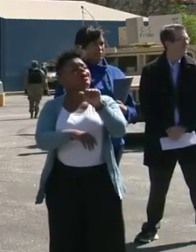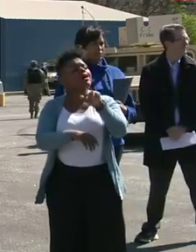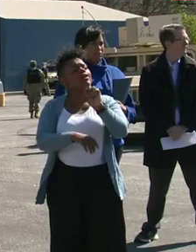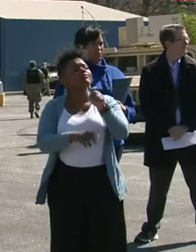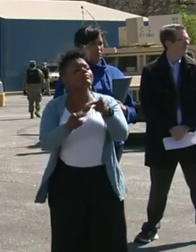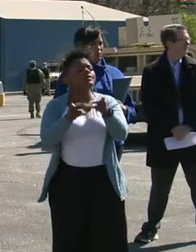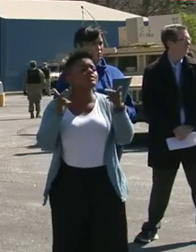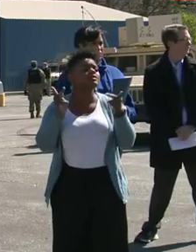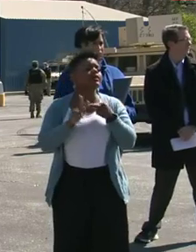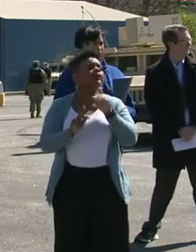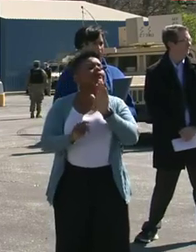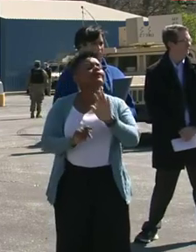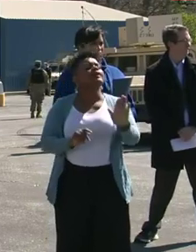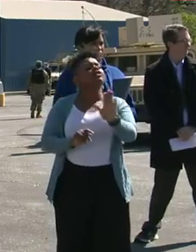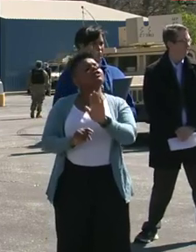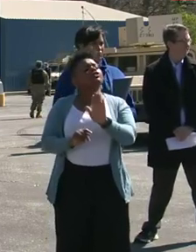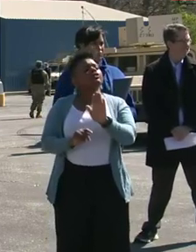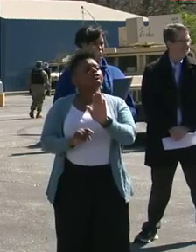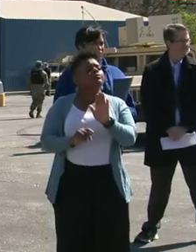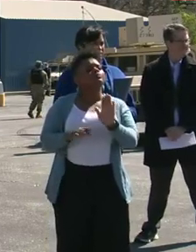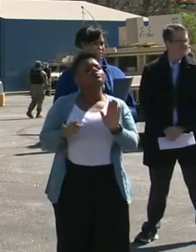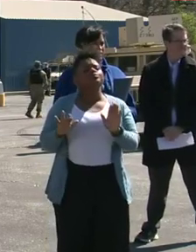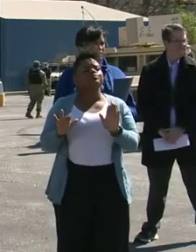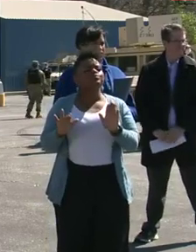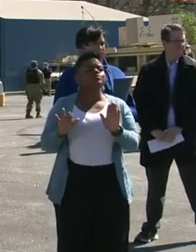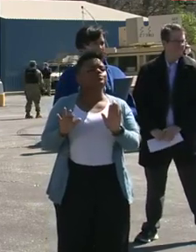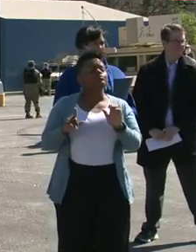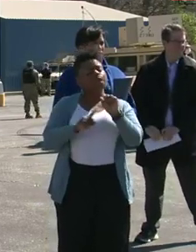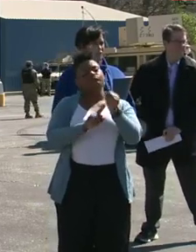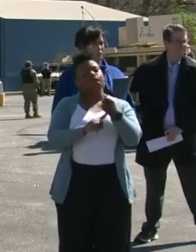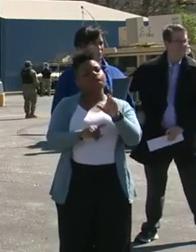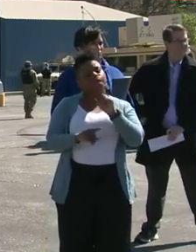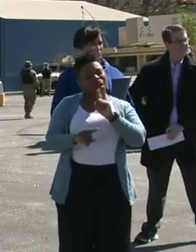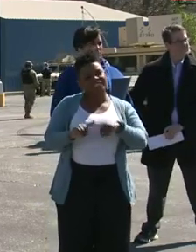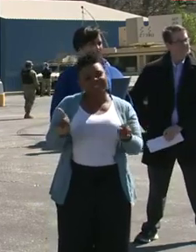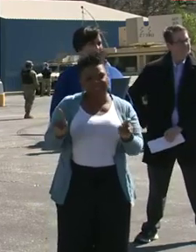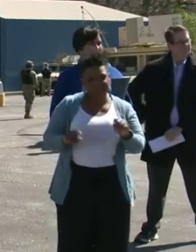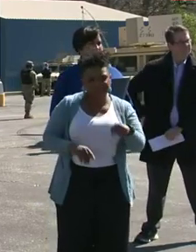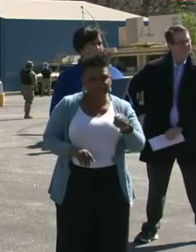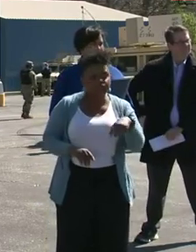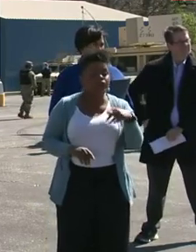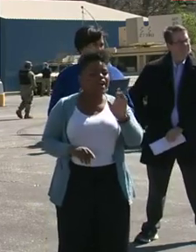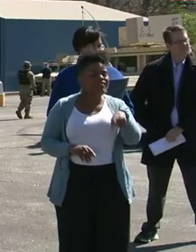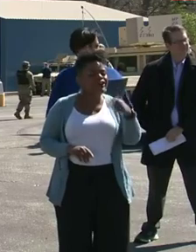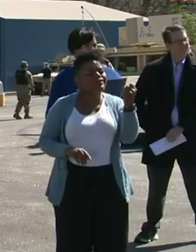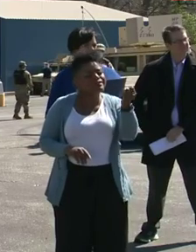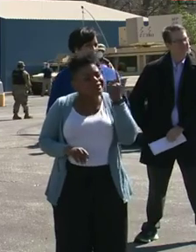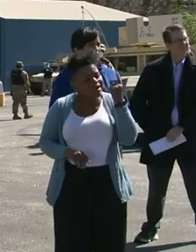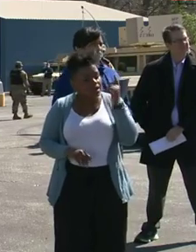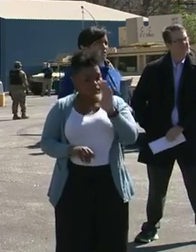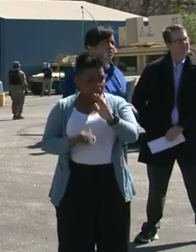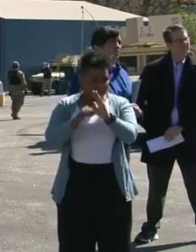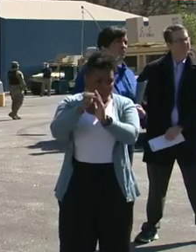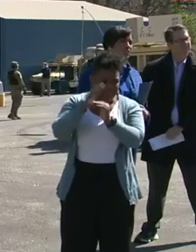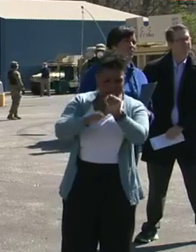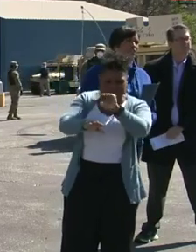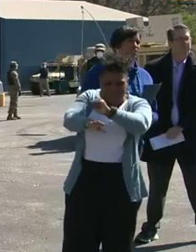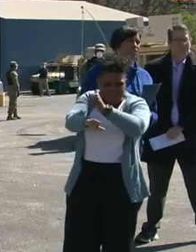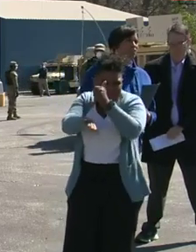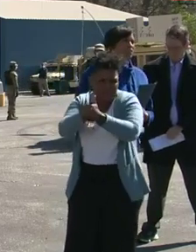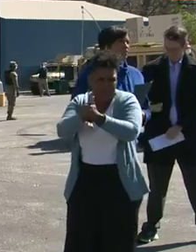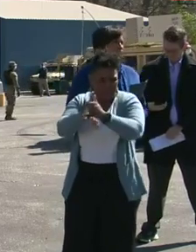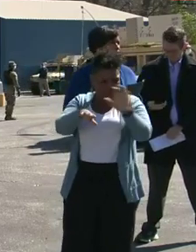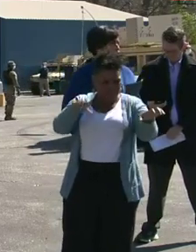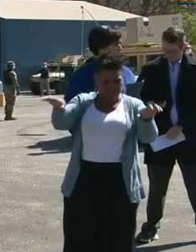based on a case-by-case situation and understanding of the floor plans of each of those long-term care facilities. So the guidance